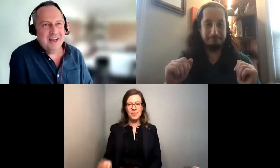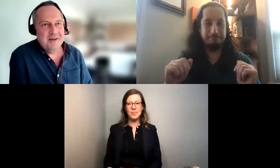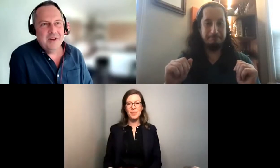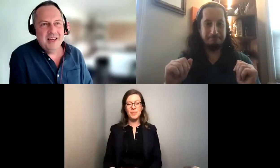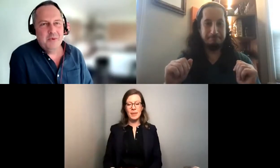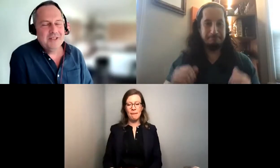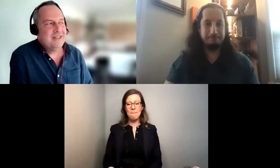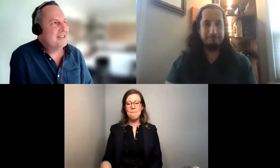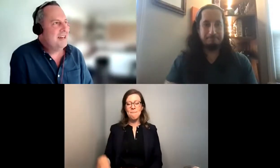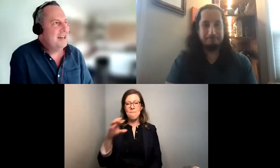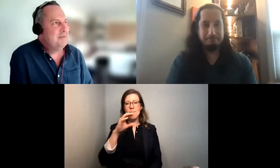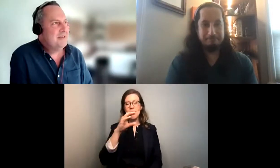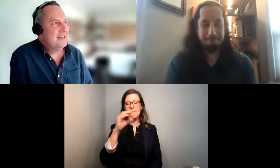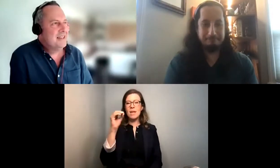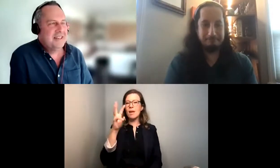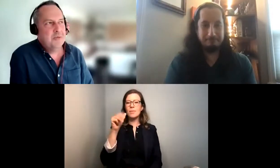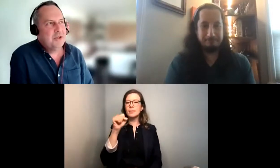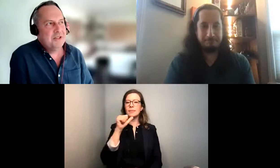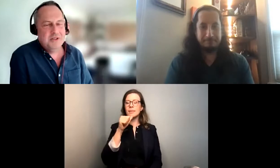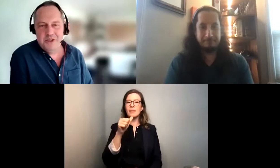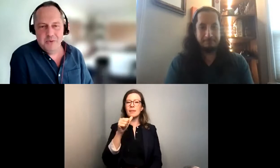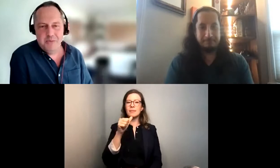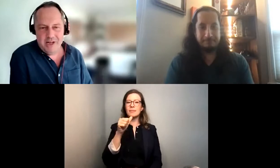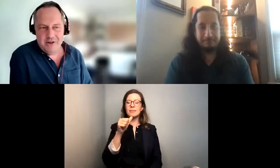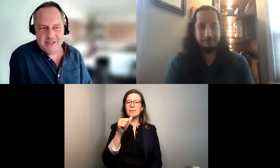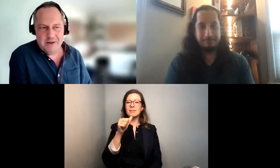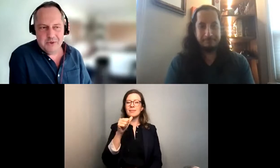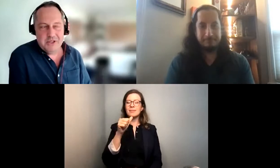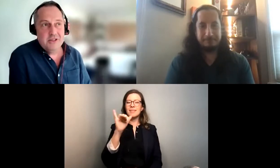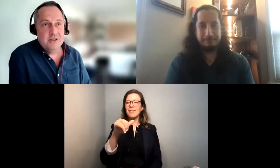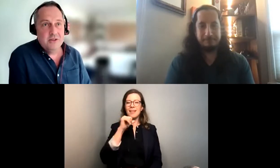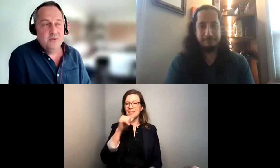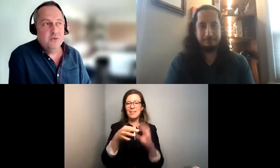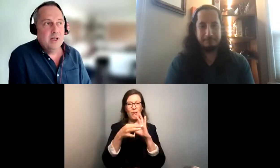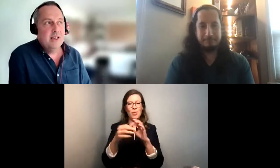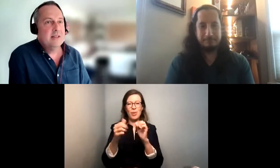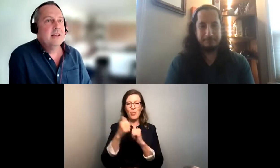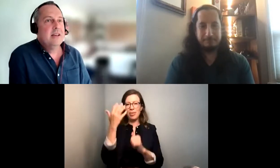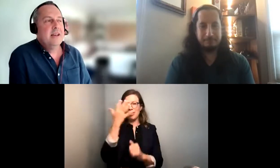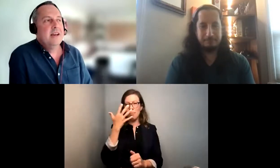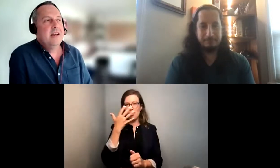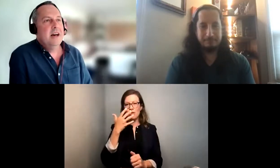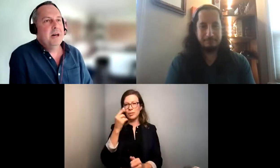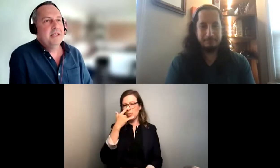And it wasn't, that wasn't to do with appearance, that was to do with